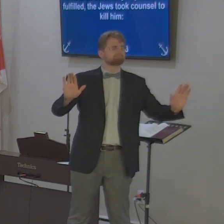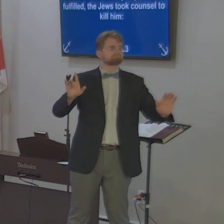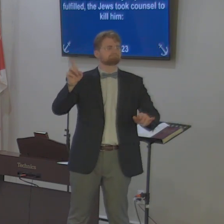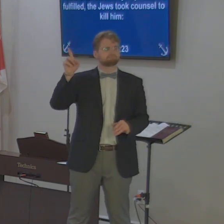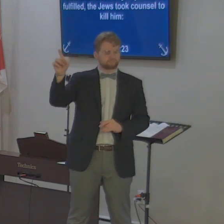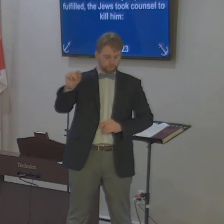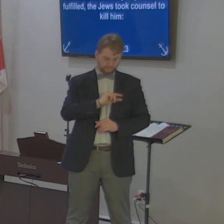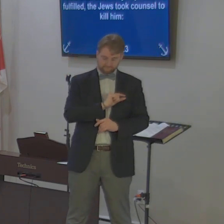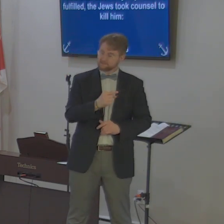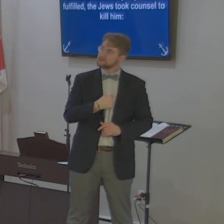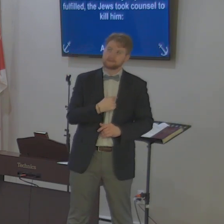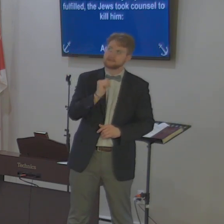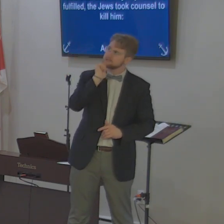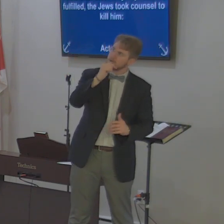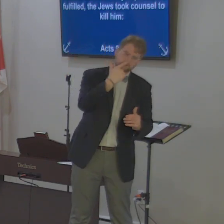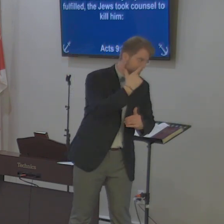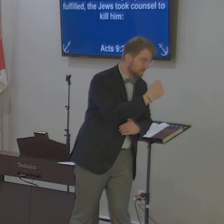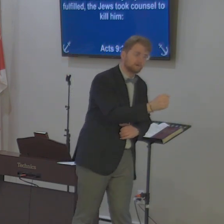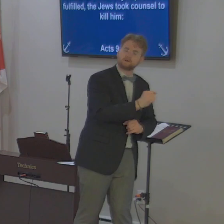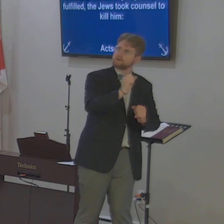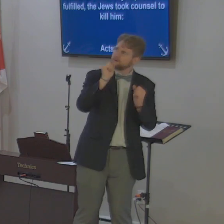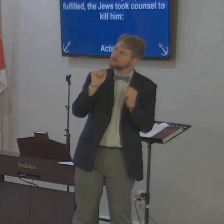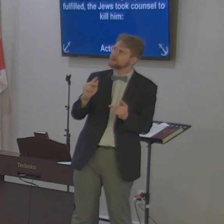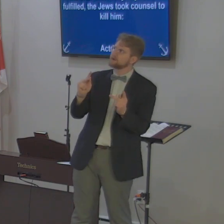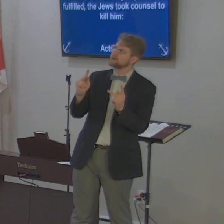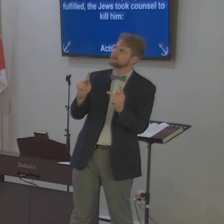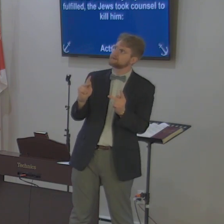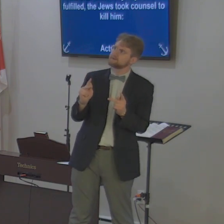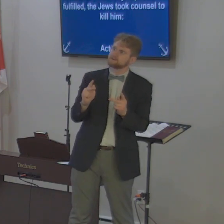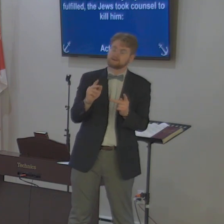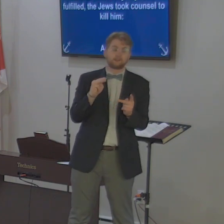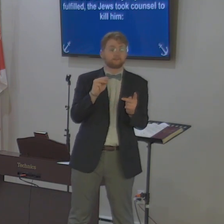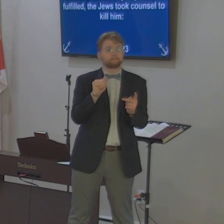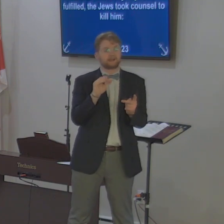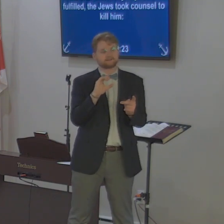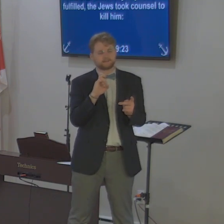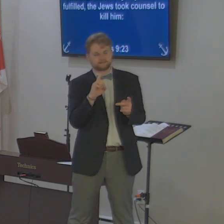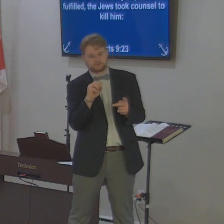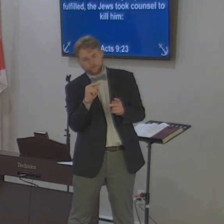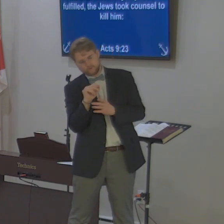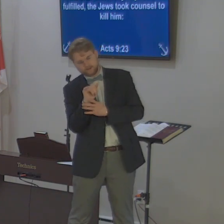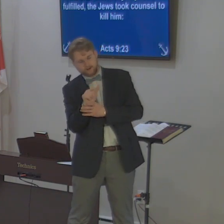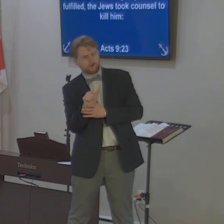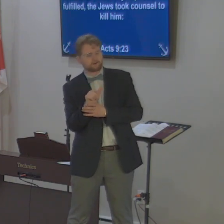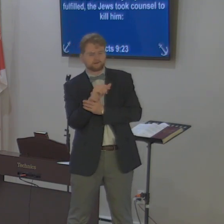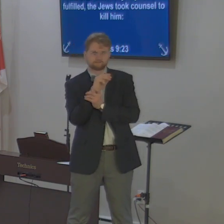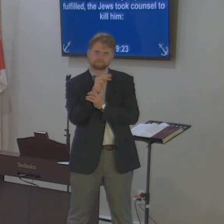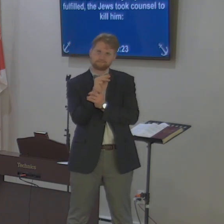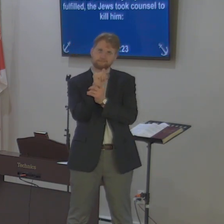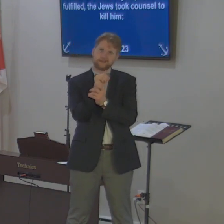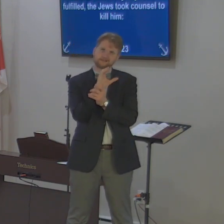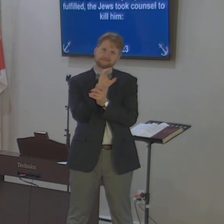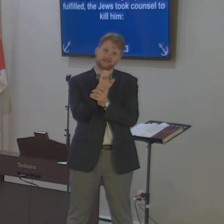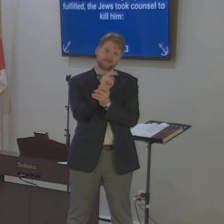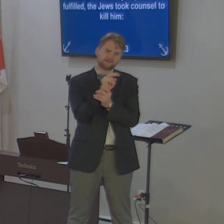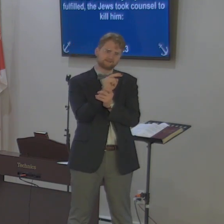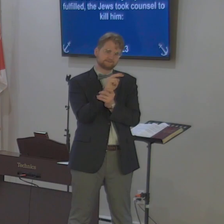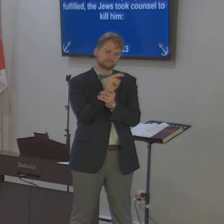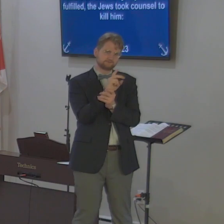God convicted him, providing him comfort, that no, you just wait, the Macedonian call would occur, and he could find comfort in that conviction.